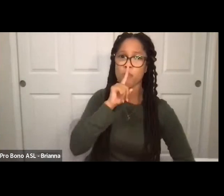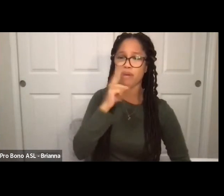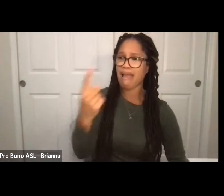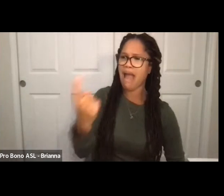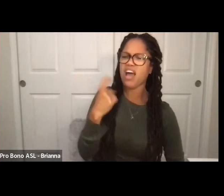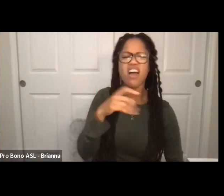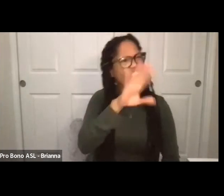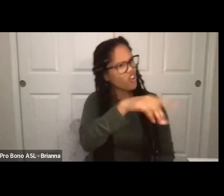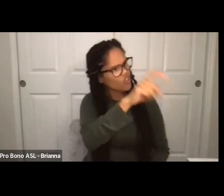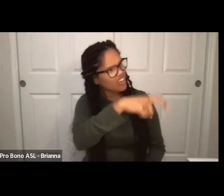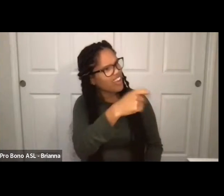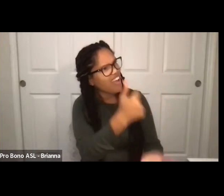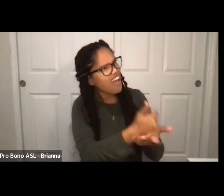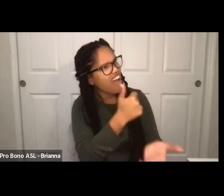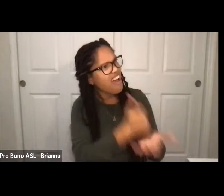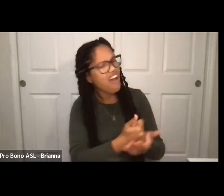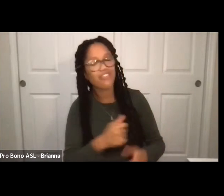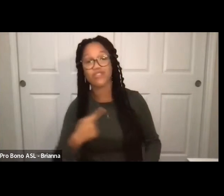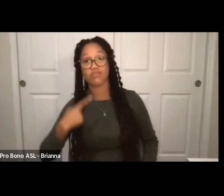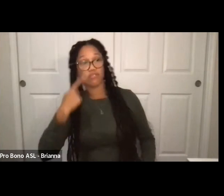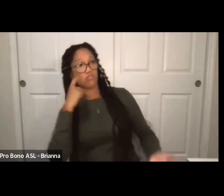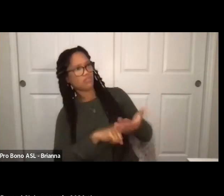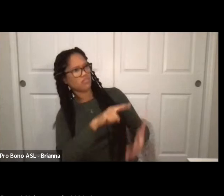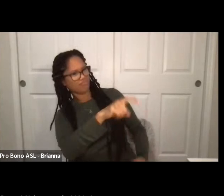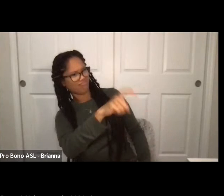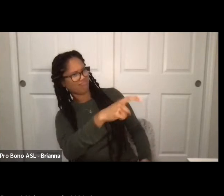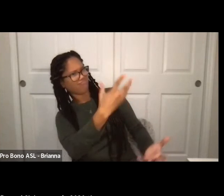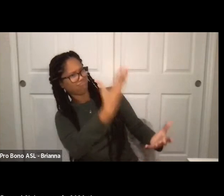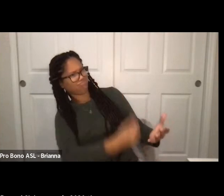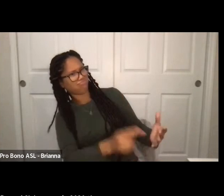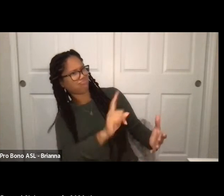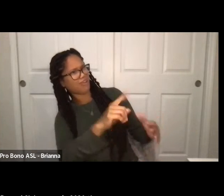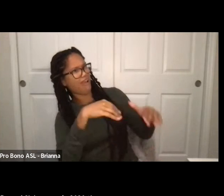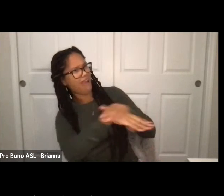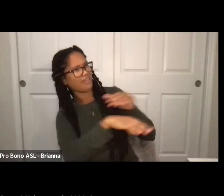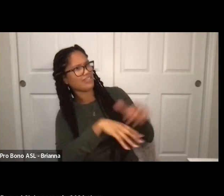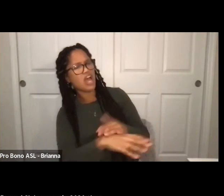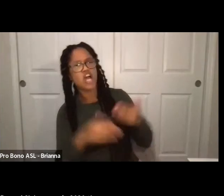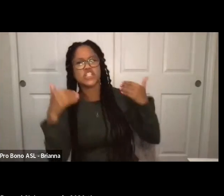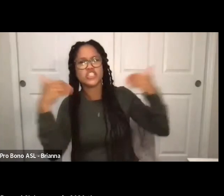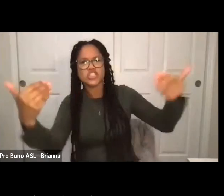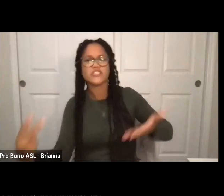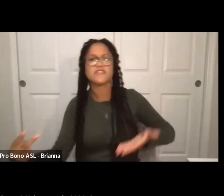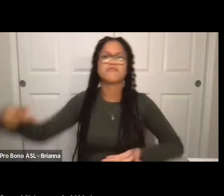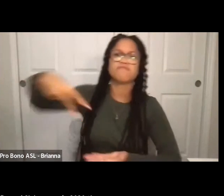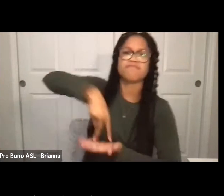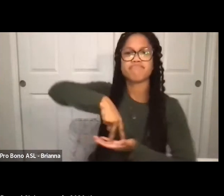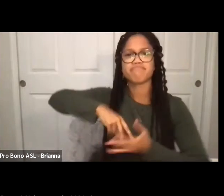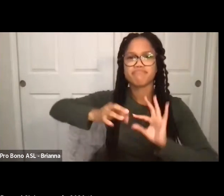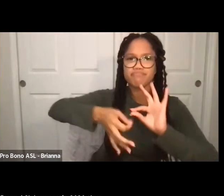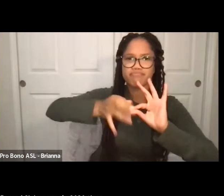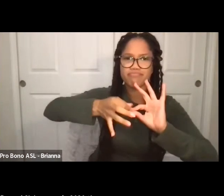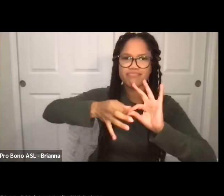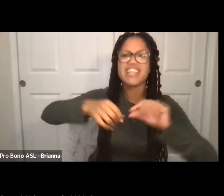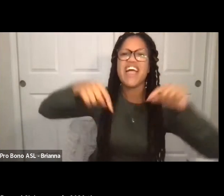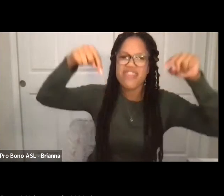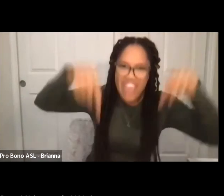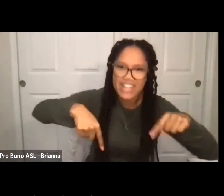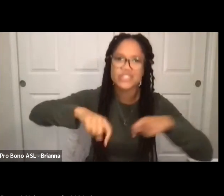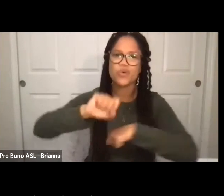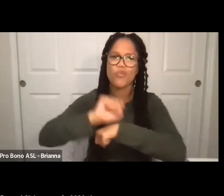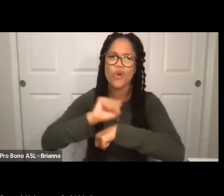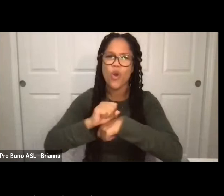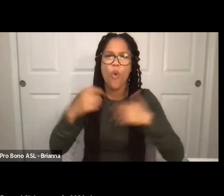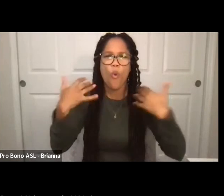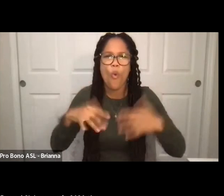you need it? They saw we needed it. And this is, again, the work, like what gifts and talents